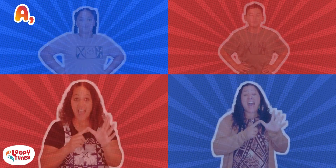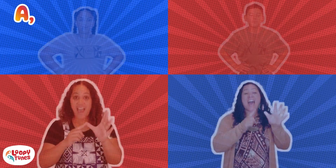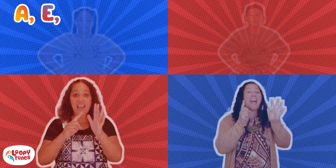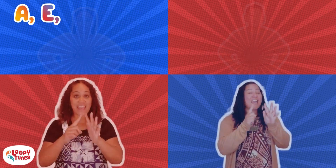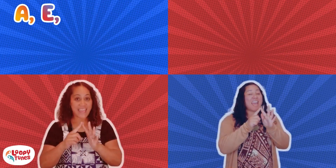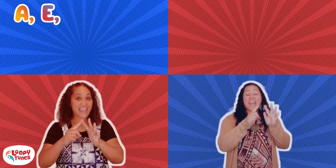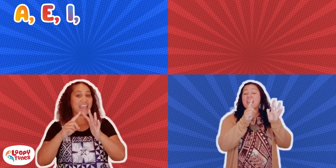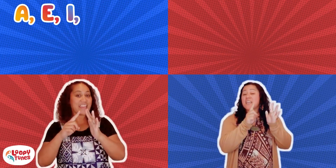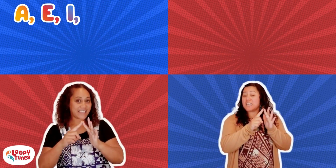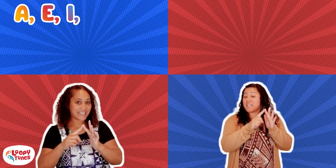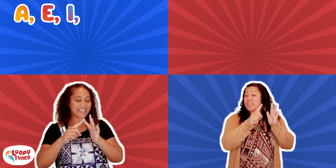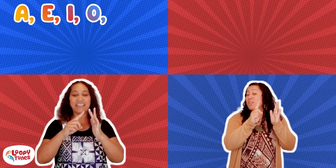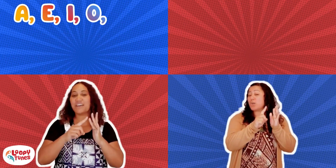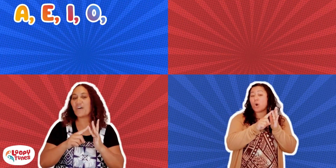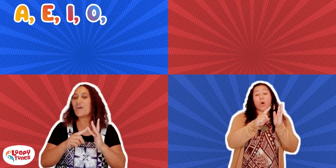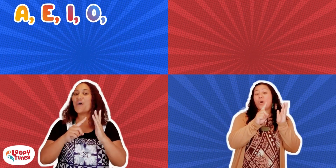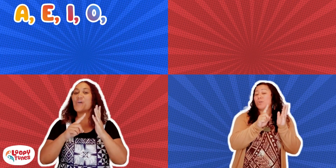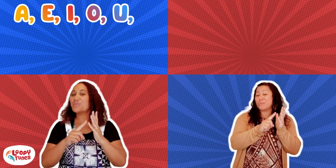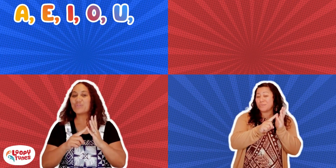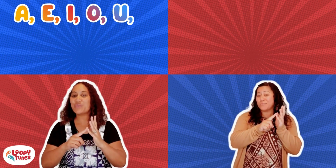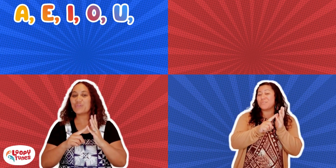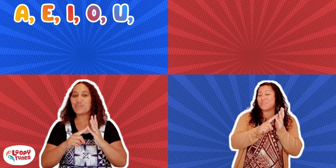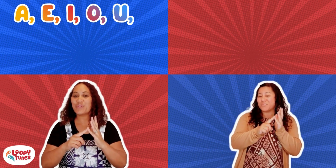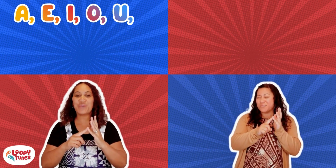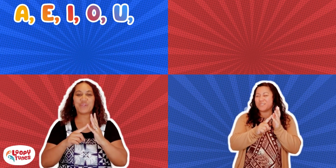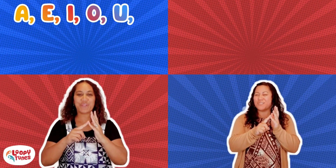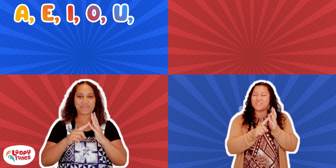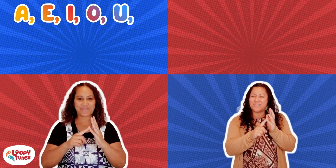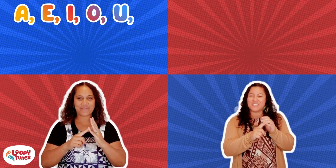A, E, I, O, U.